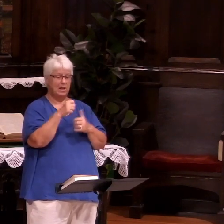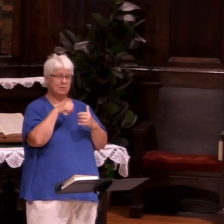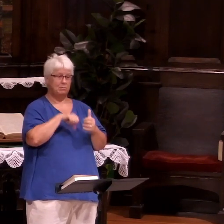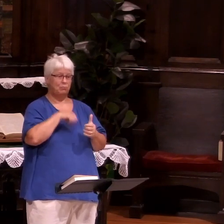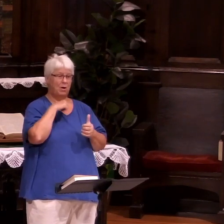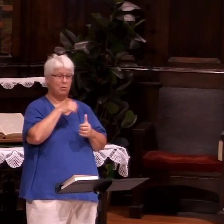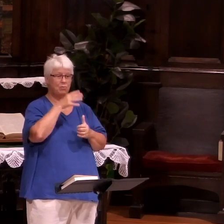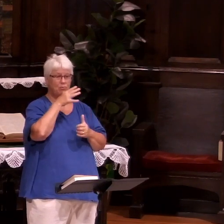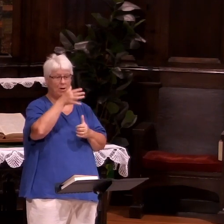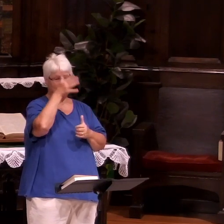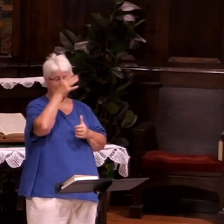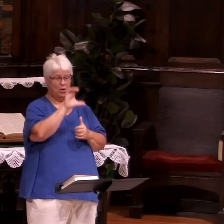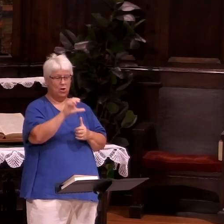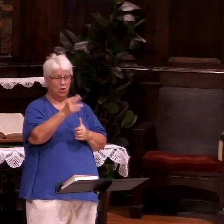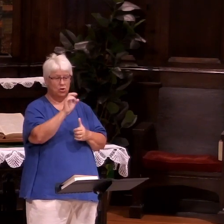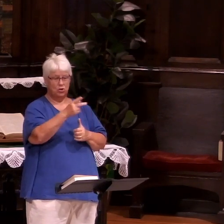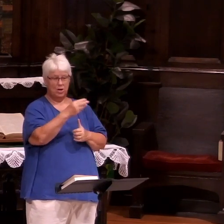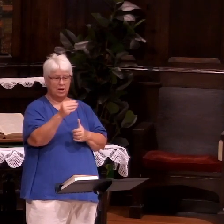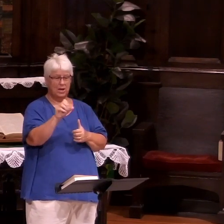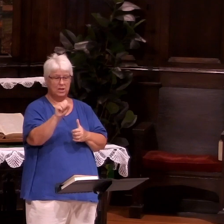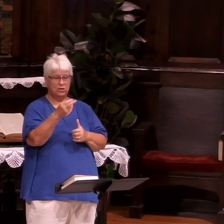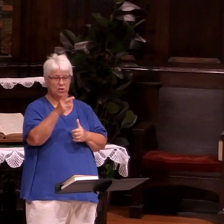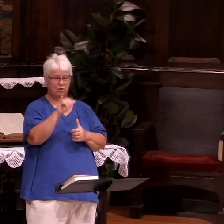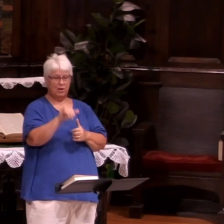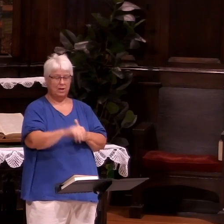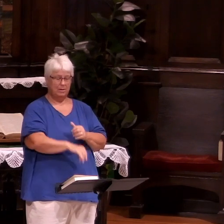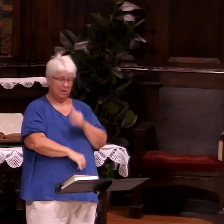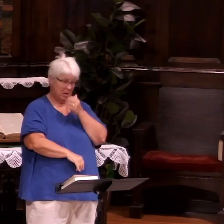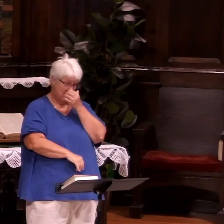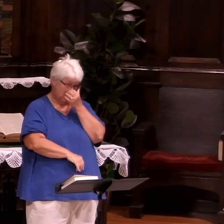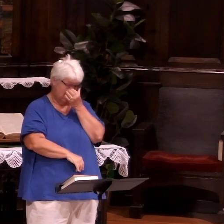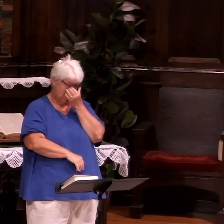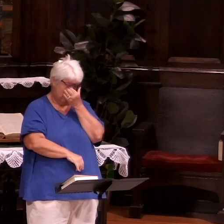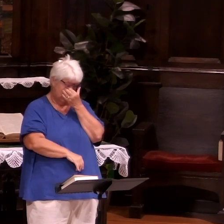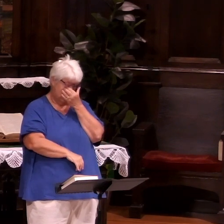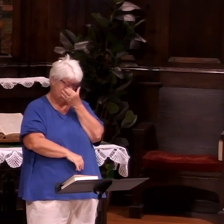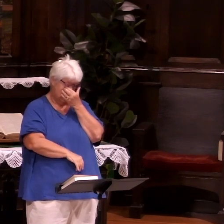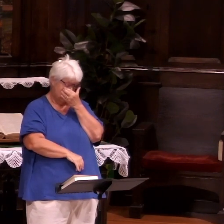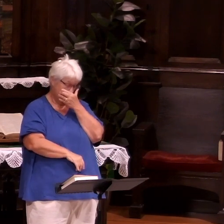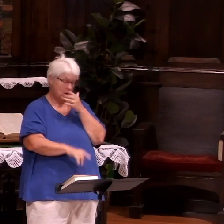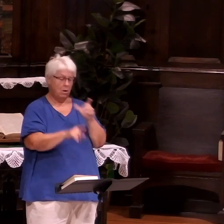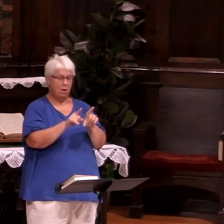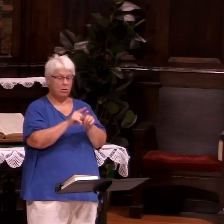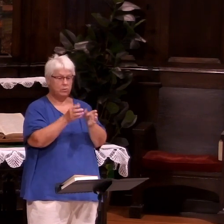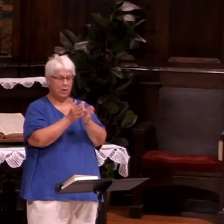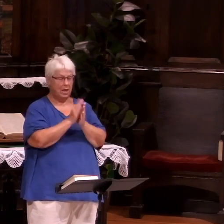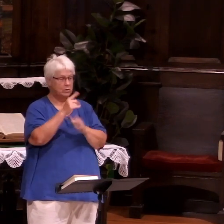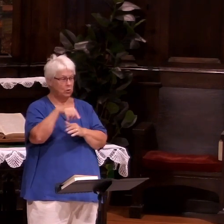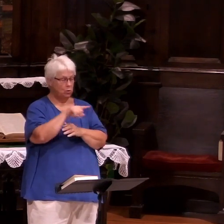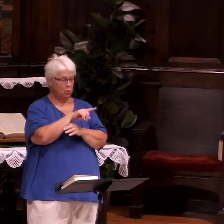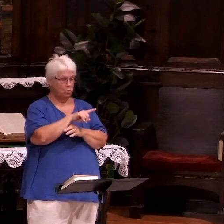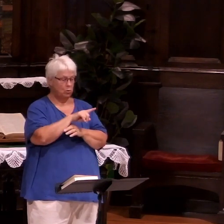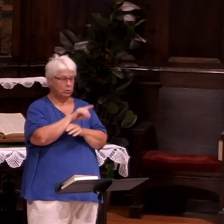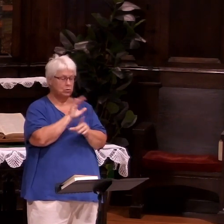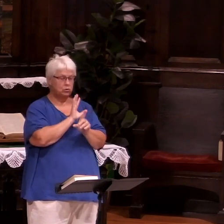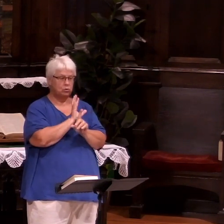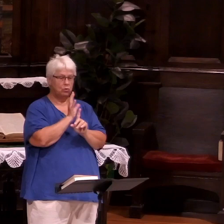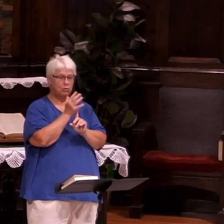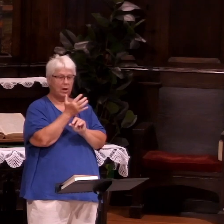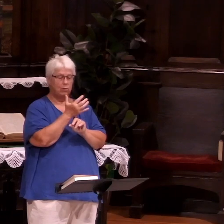proud grandparents, Chuck and Sherry Stoller. God, we also ask that you would